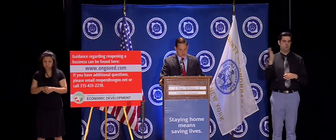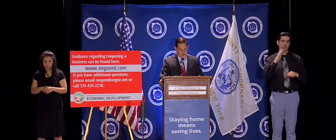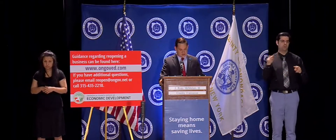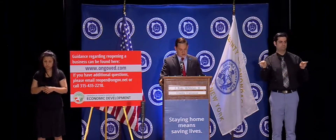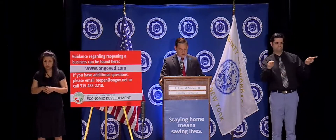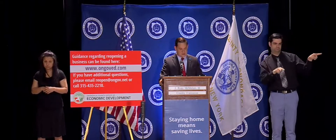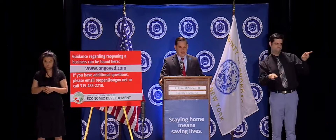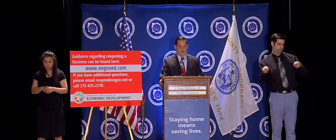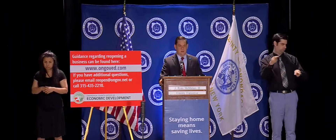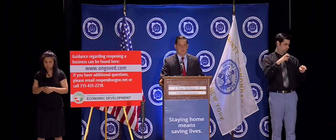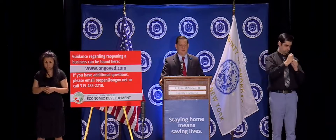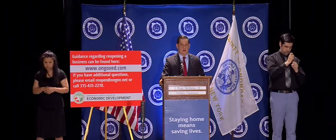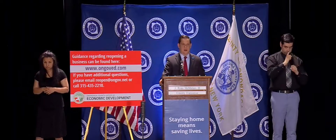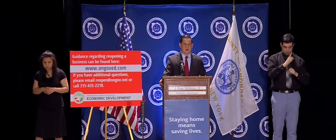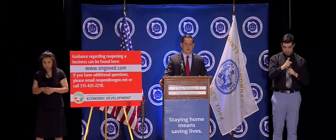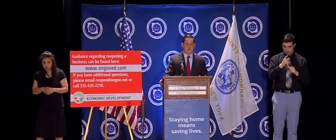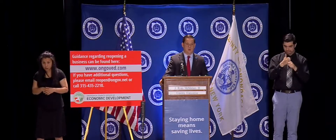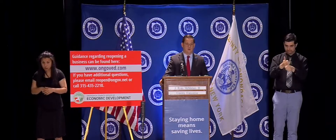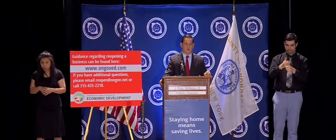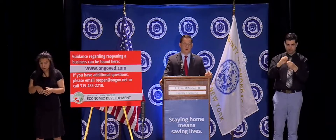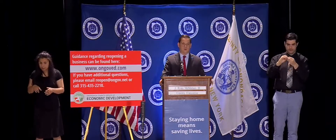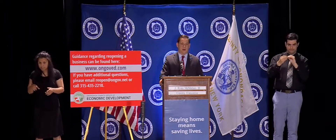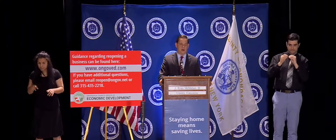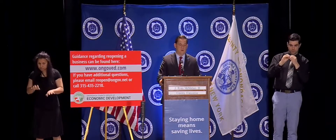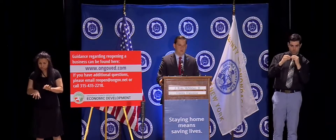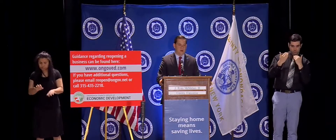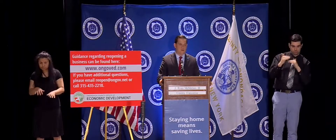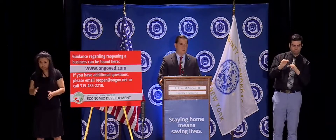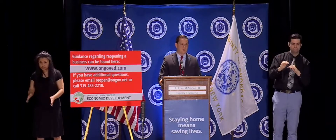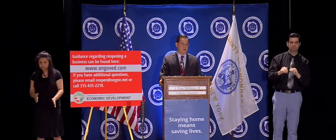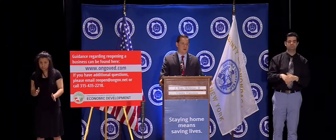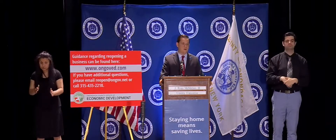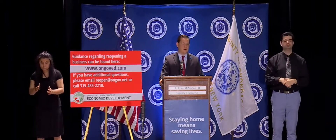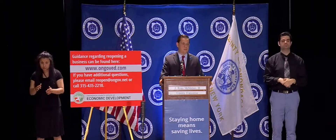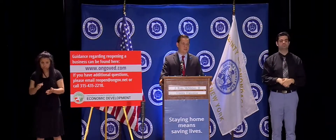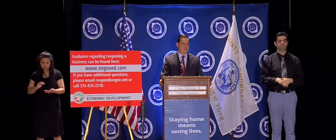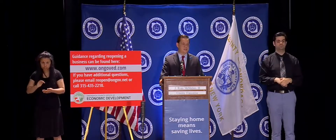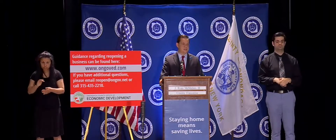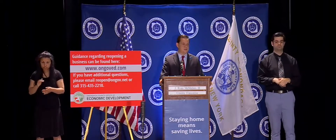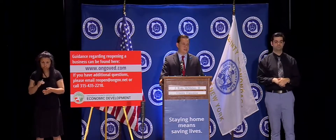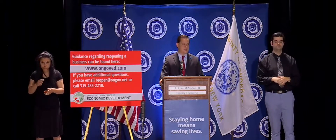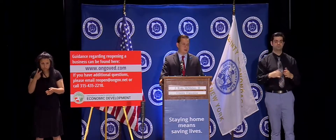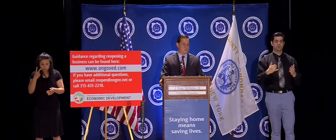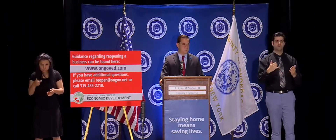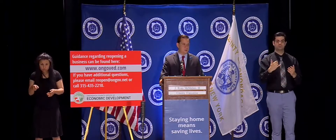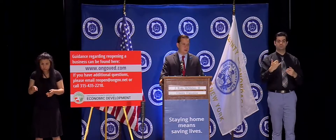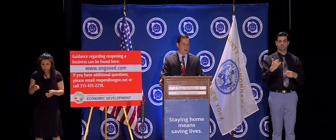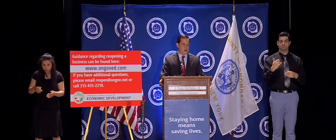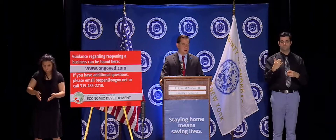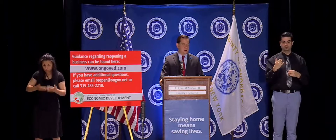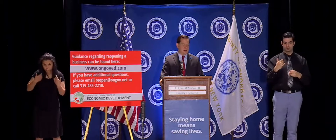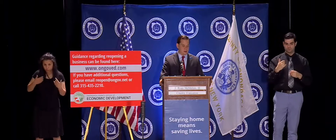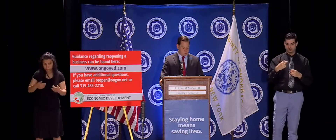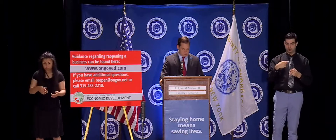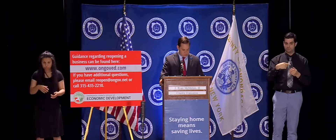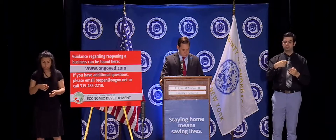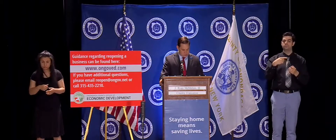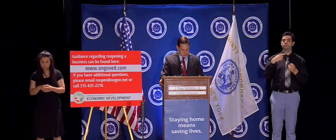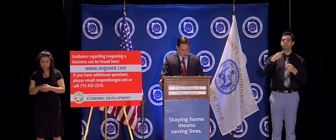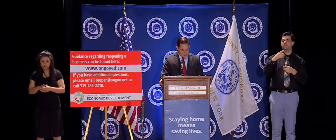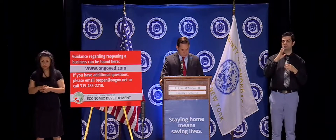the businesses that have signed up on New York Forward, we now have over 500 businesses that have signed up in Onondaga